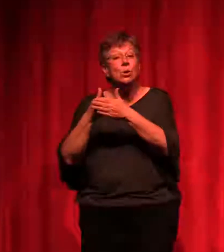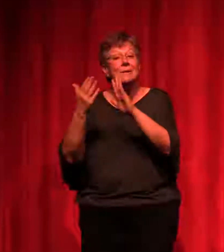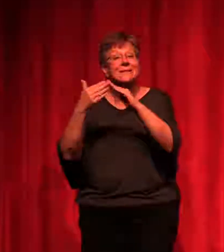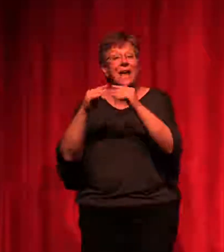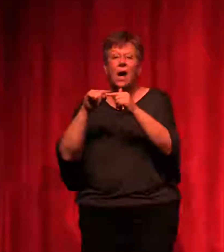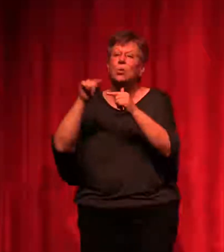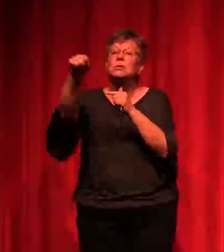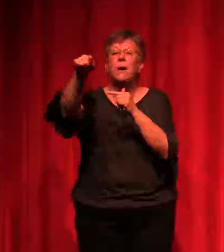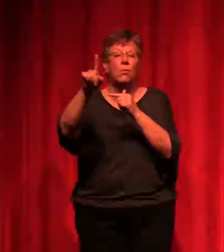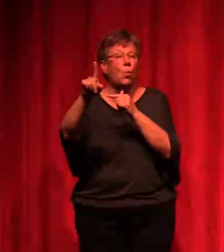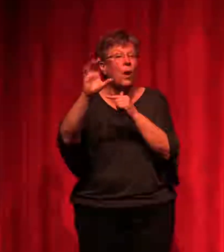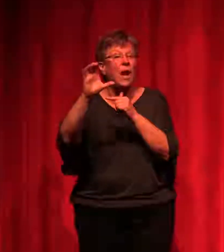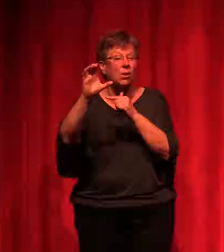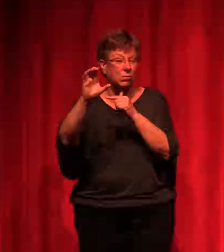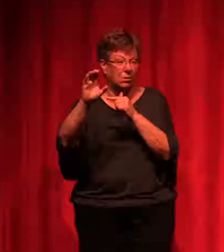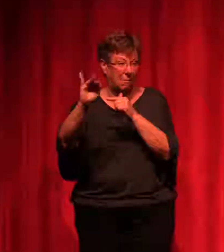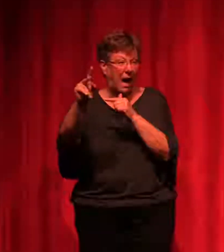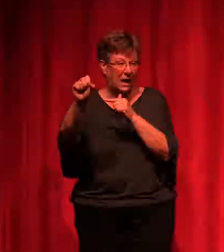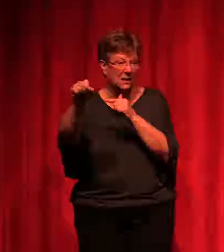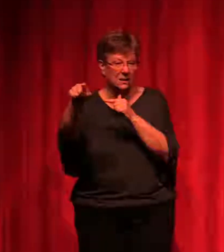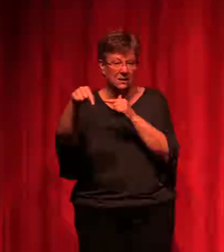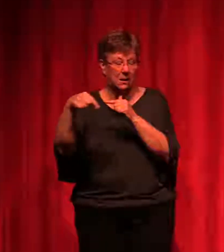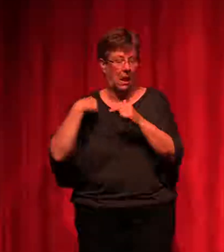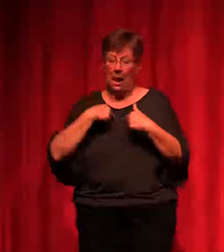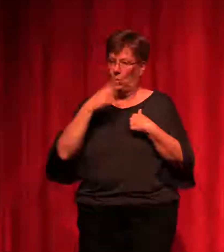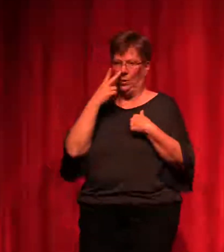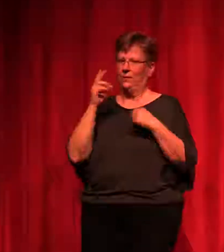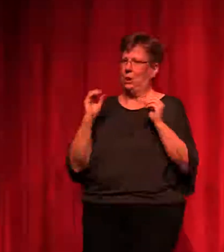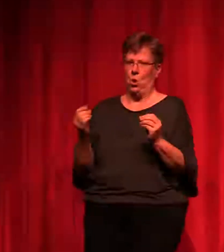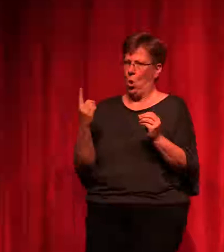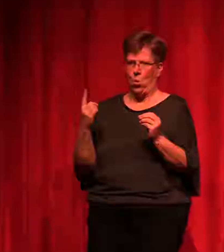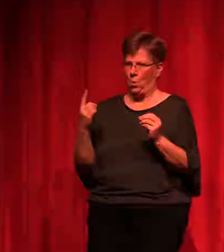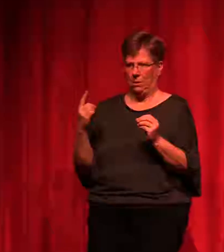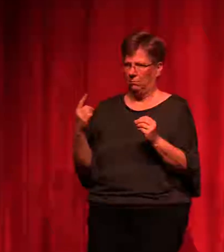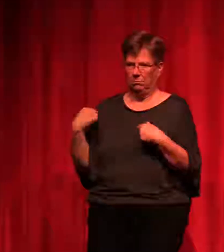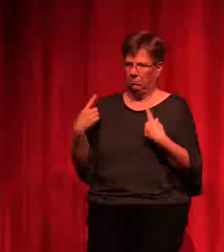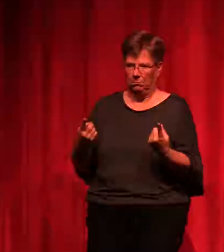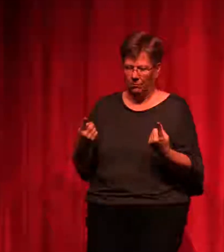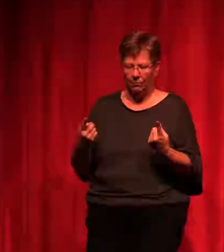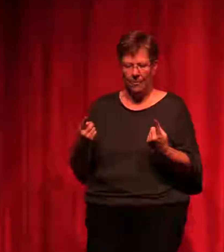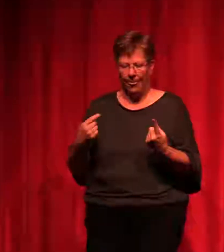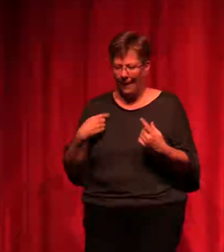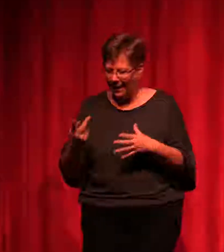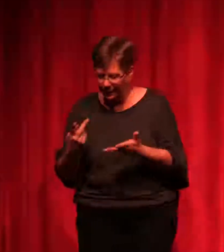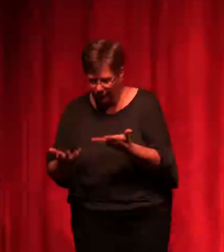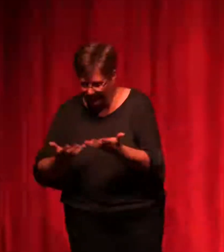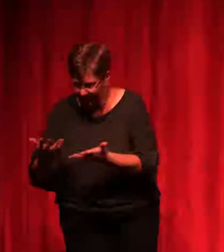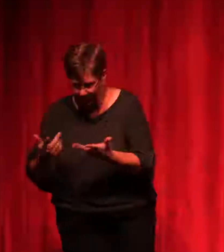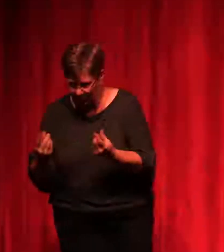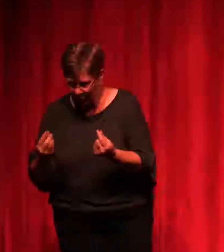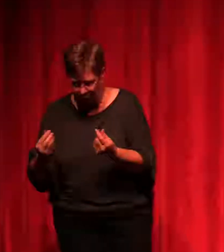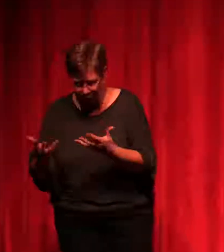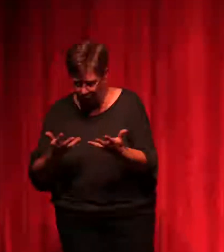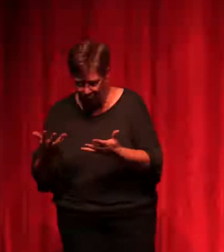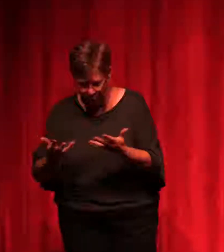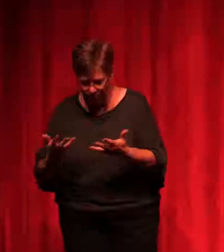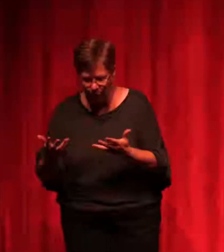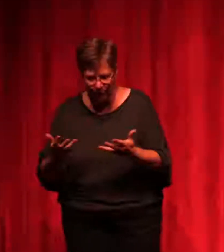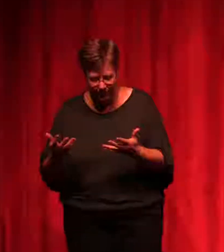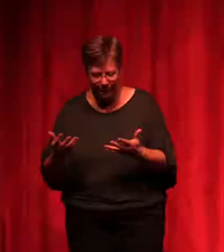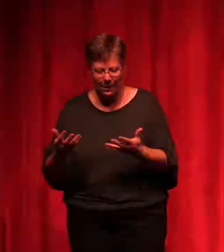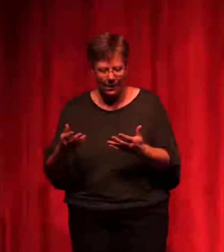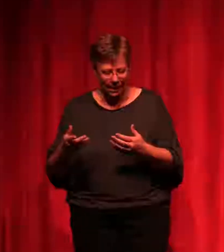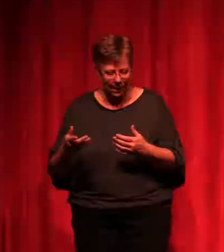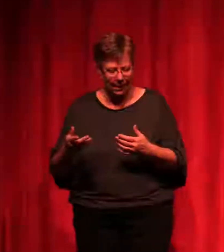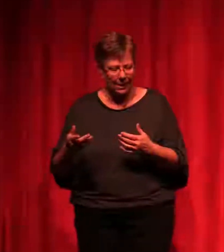all day. So we're kind of going, well, what do we do next? Well, I got a satellite phone. So I get the